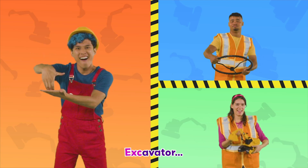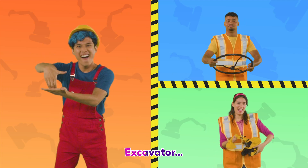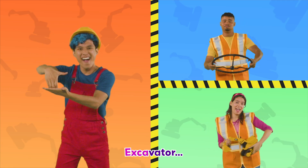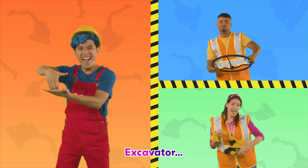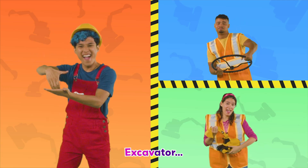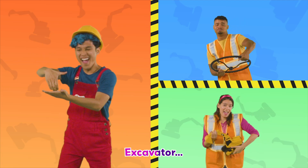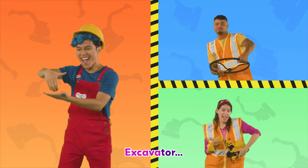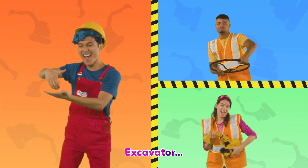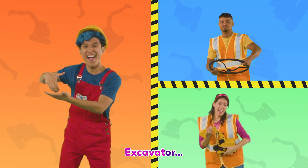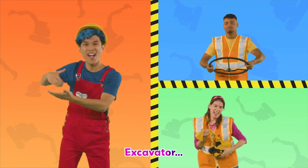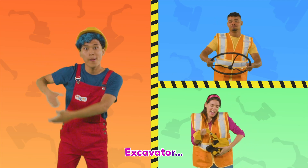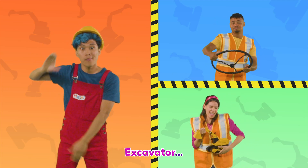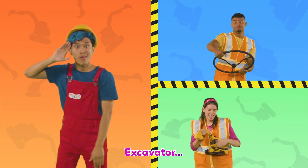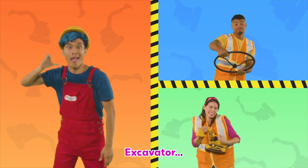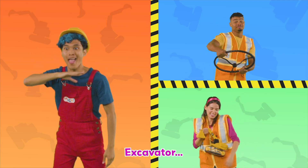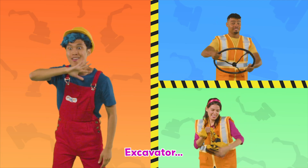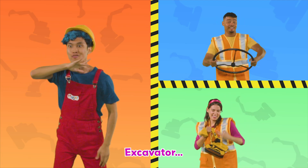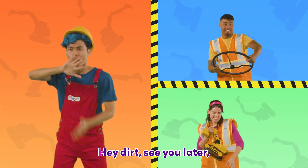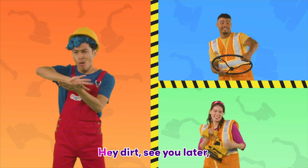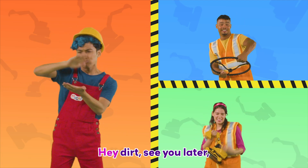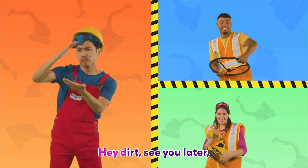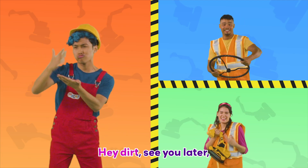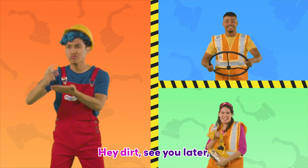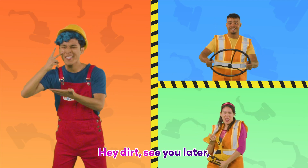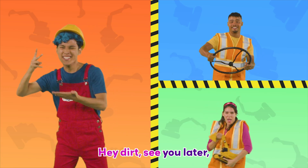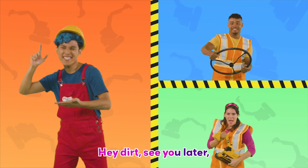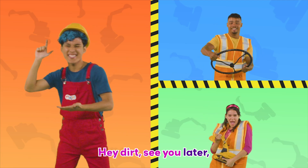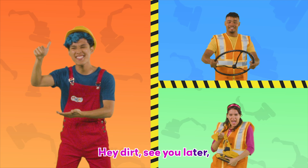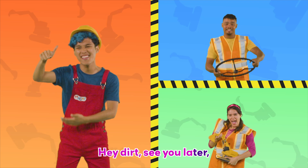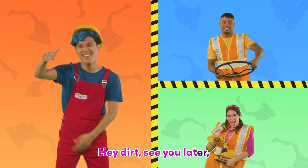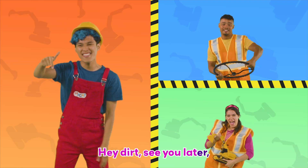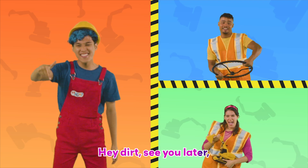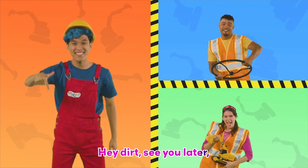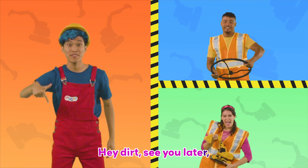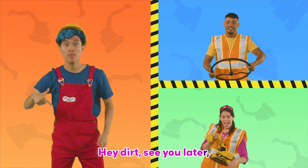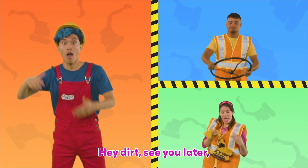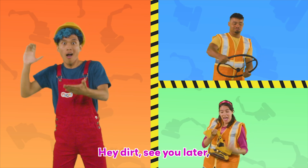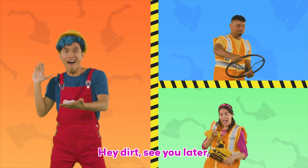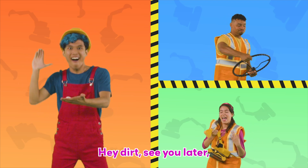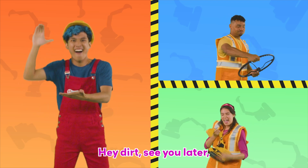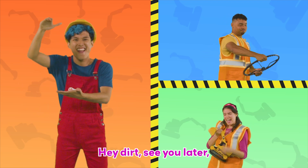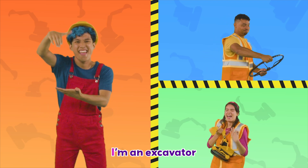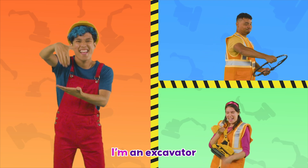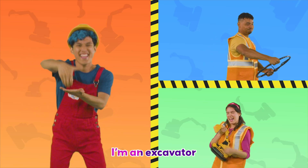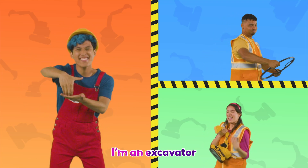Excavator. Hey dirt, see you later. I'm an